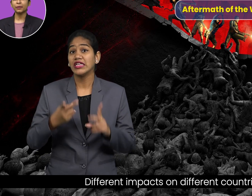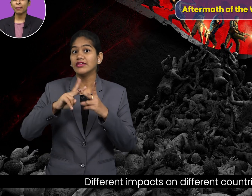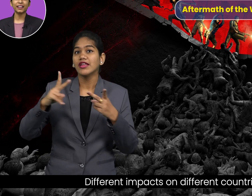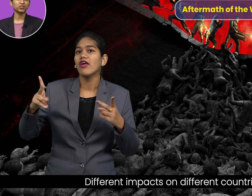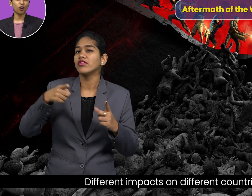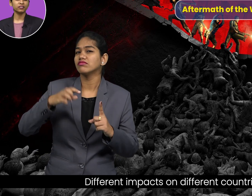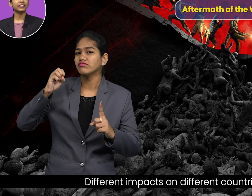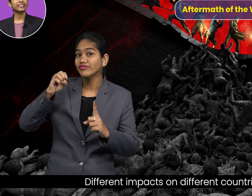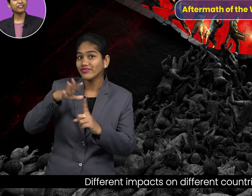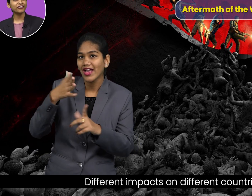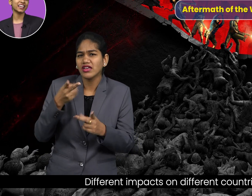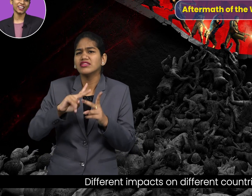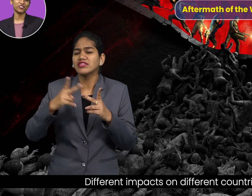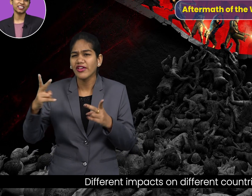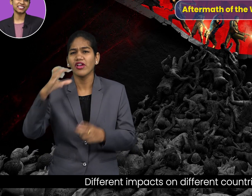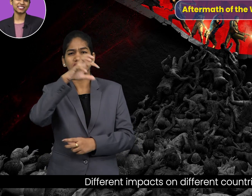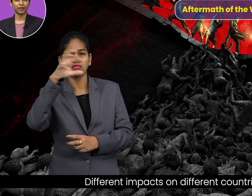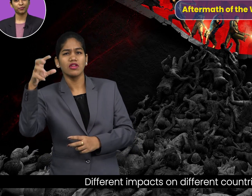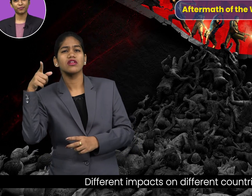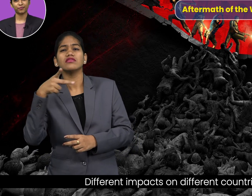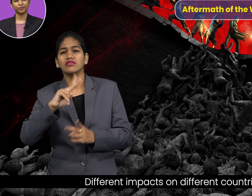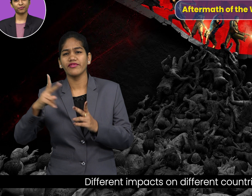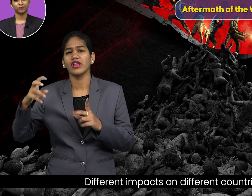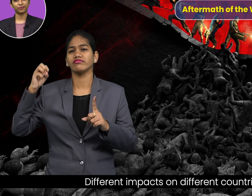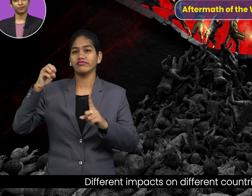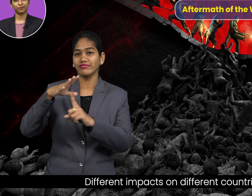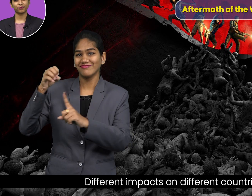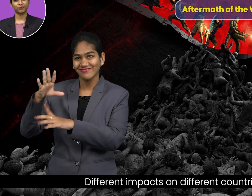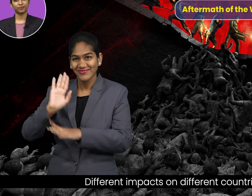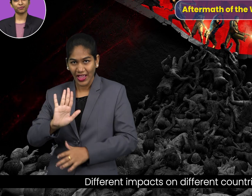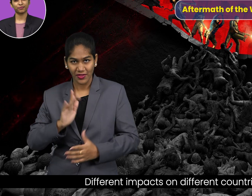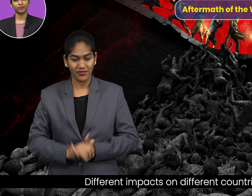Different impacts on different countries.